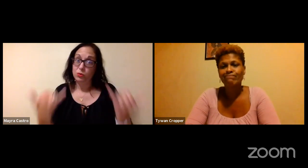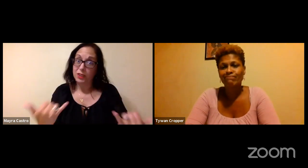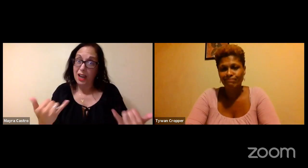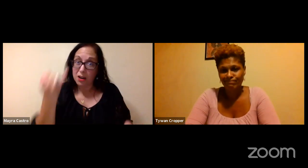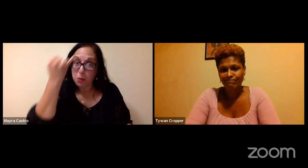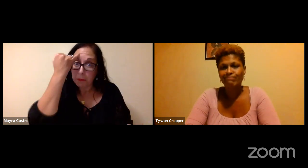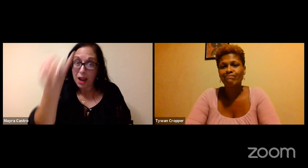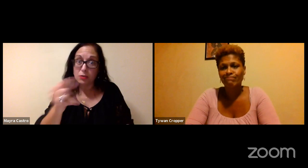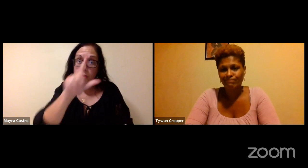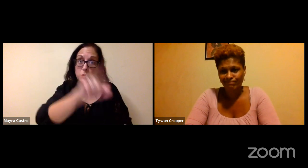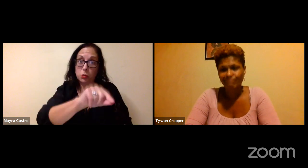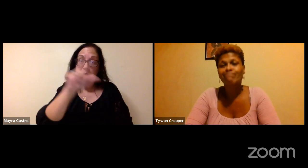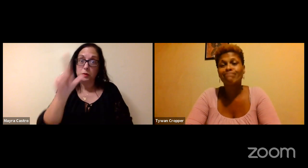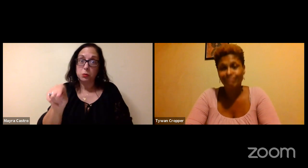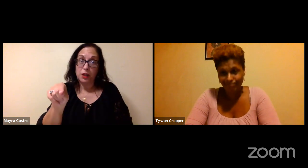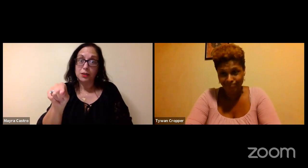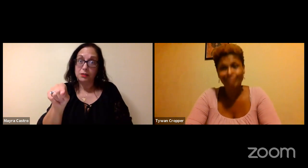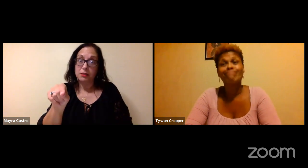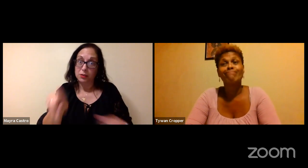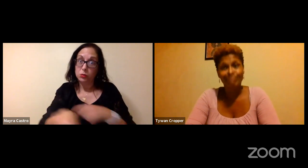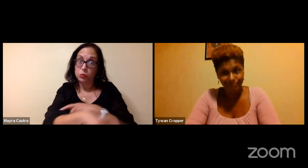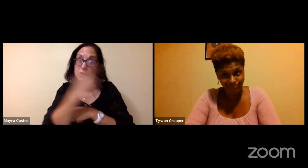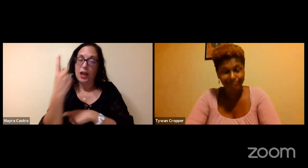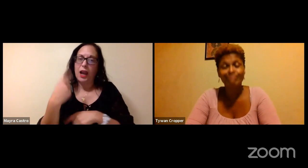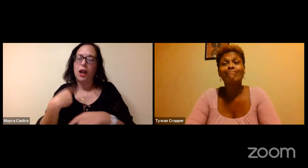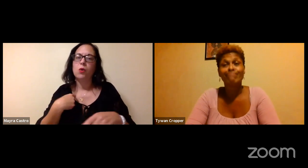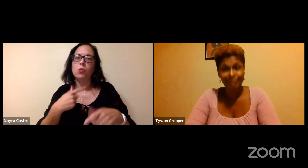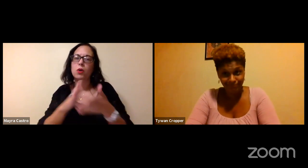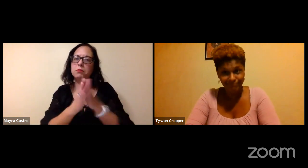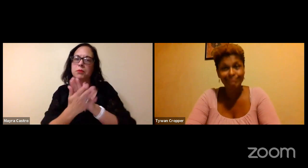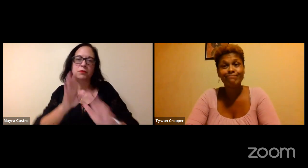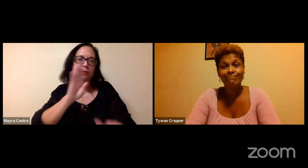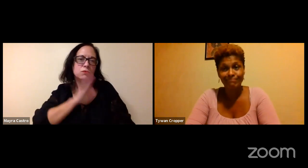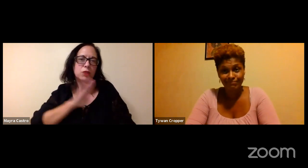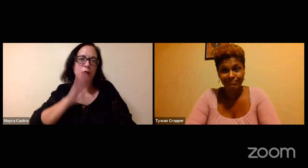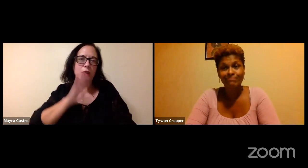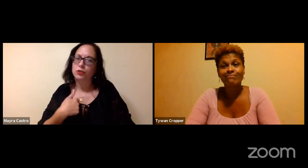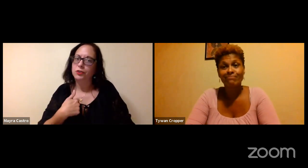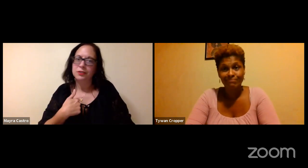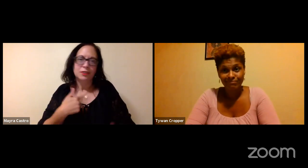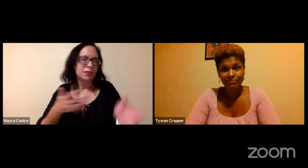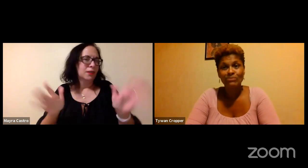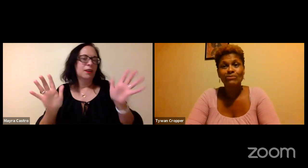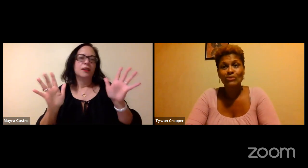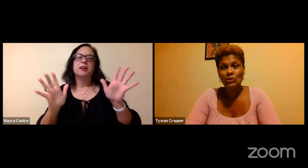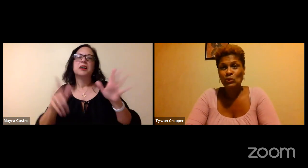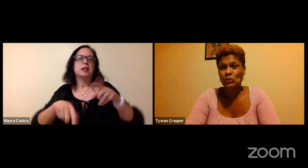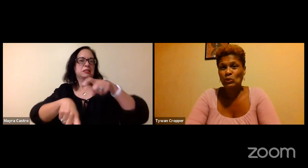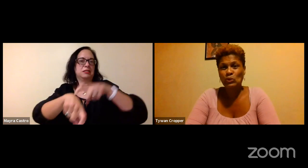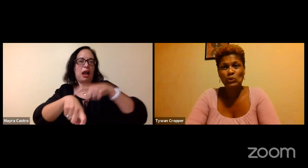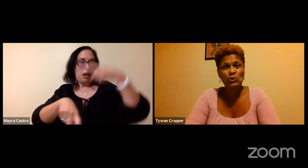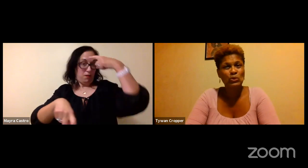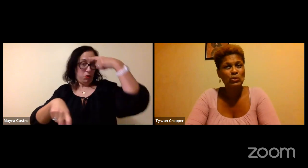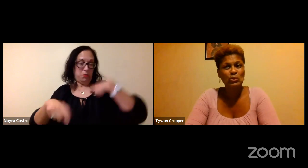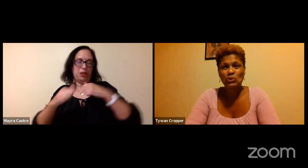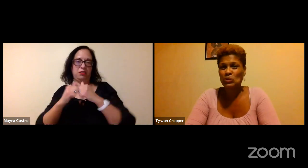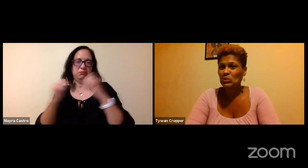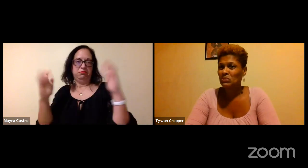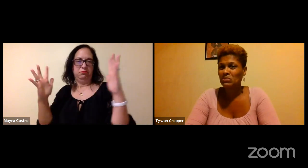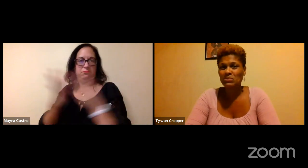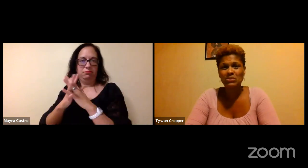and they themselves do not have enough role models, even in 2020. So it's